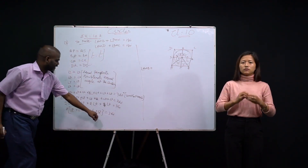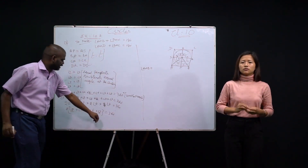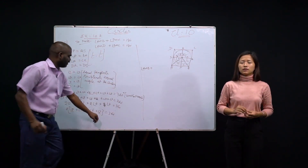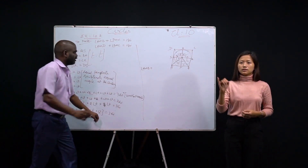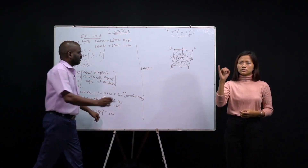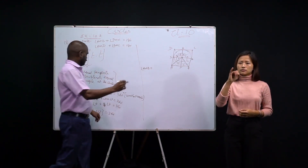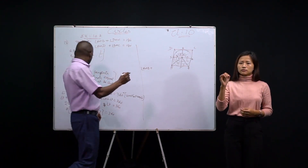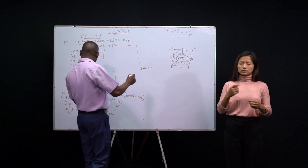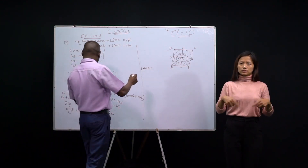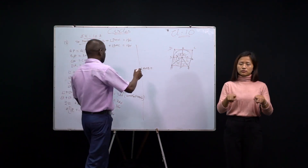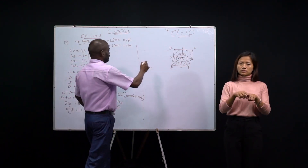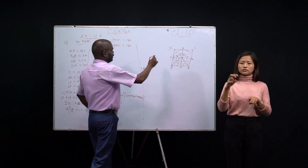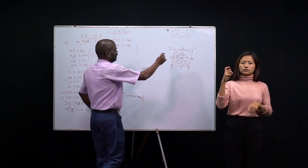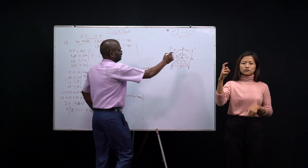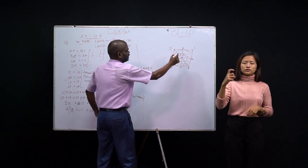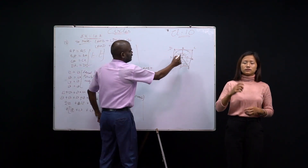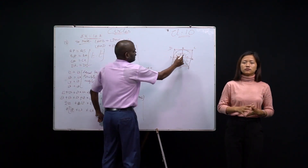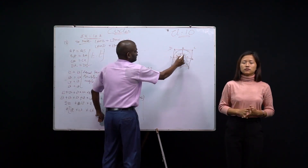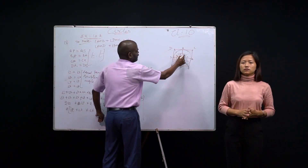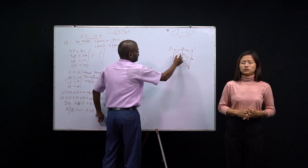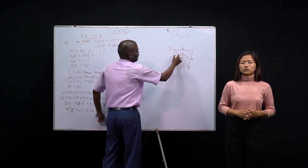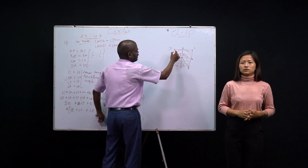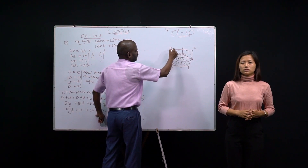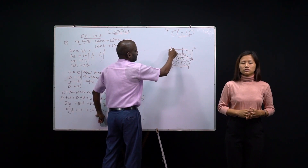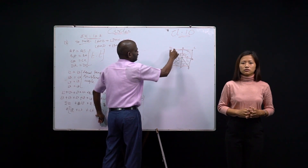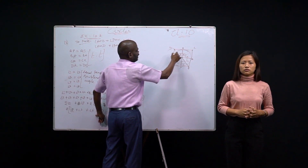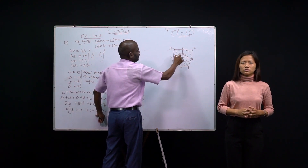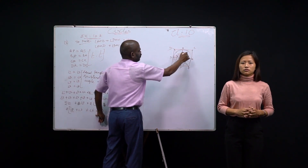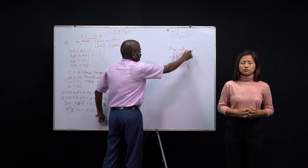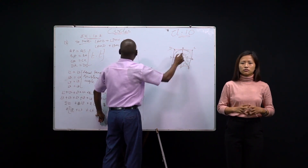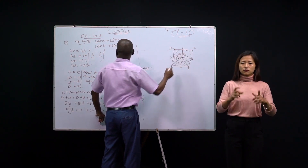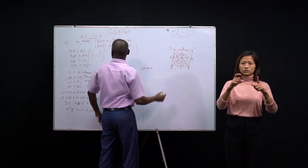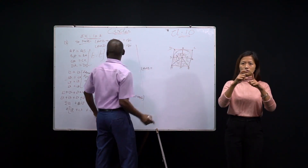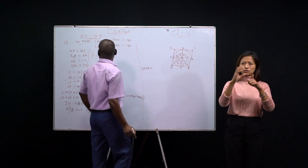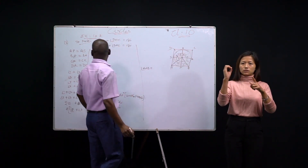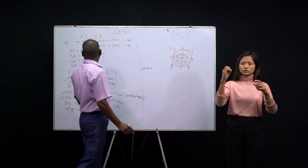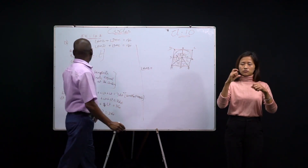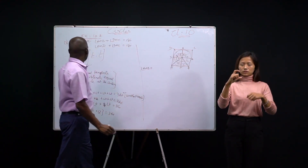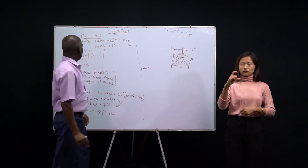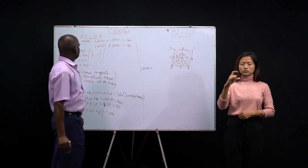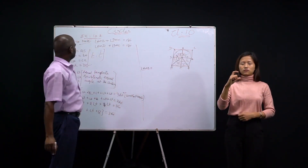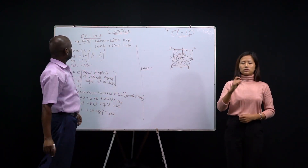6 and 7. 6 and 7 is nothing but DOC.